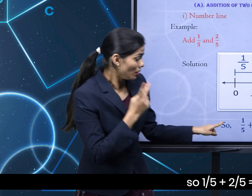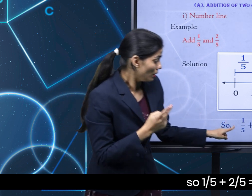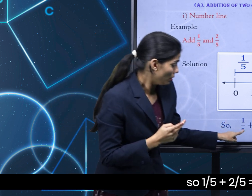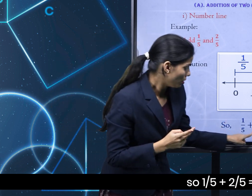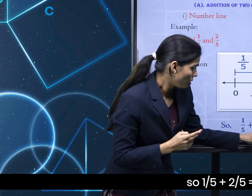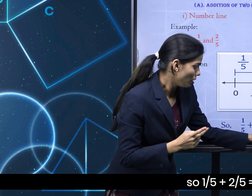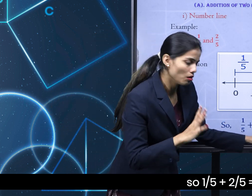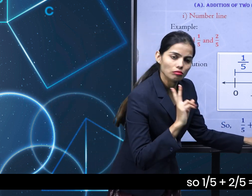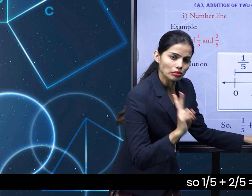5.